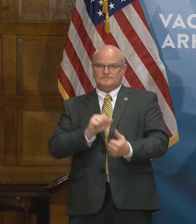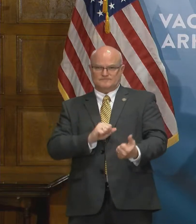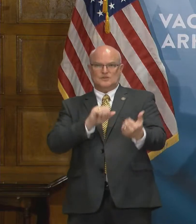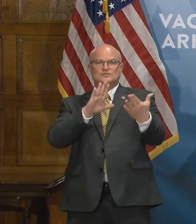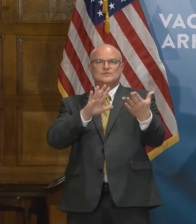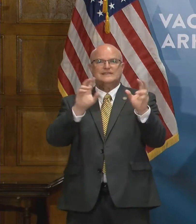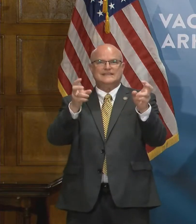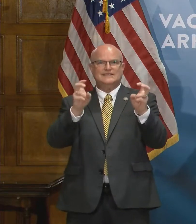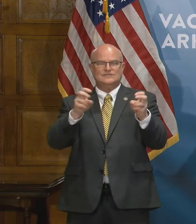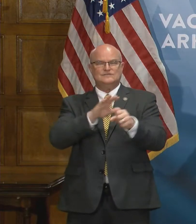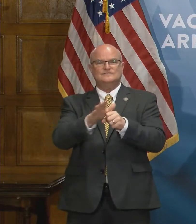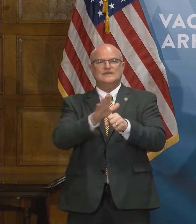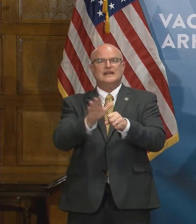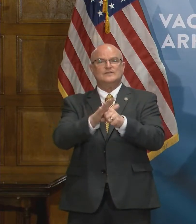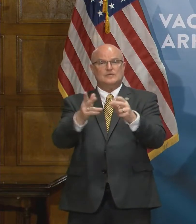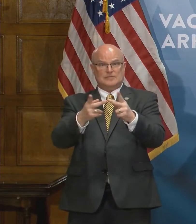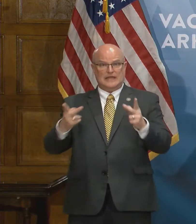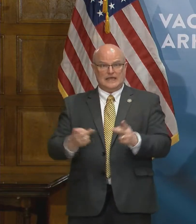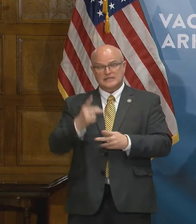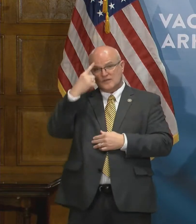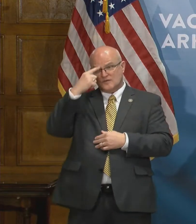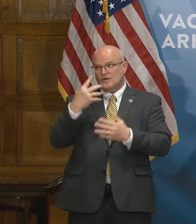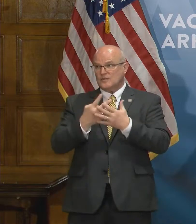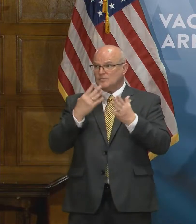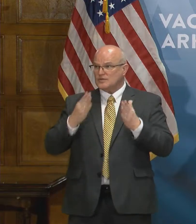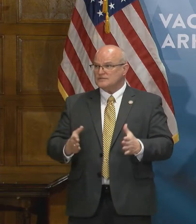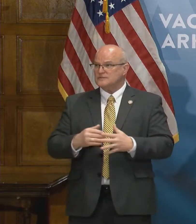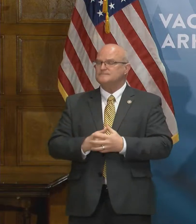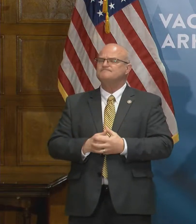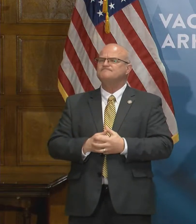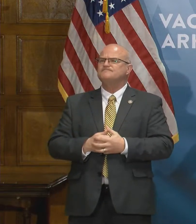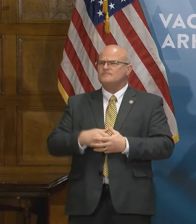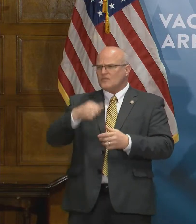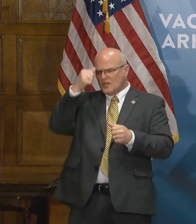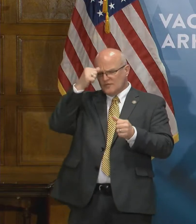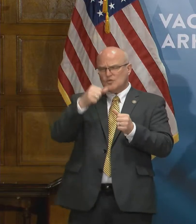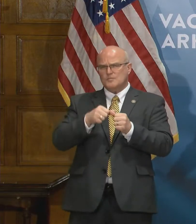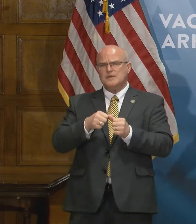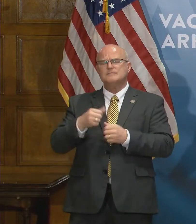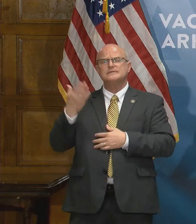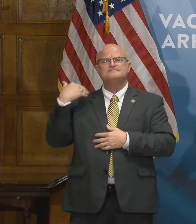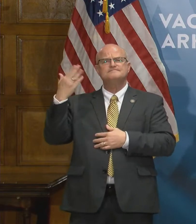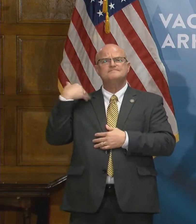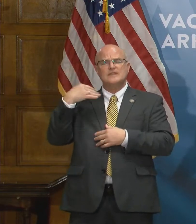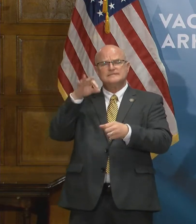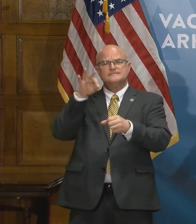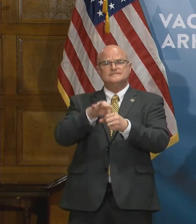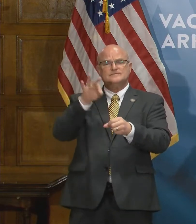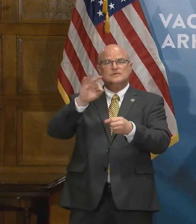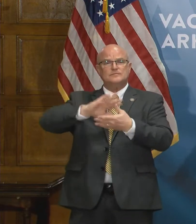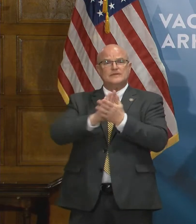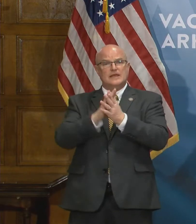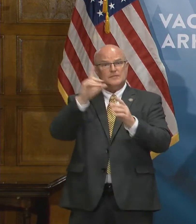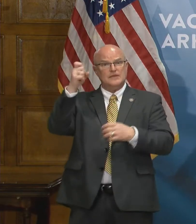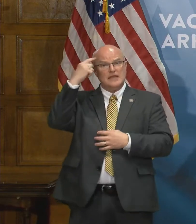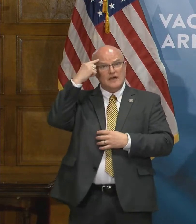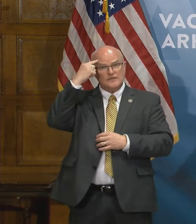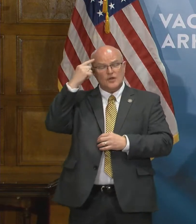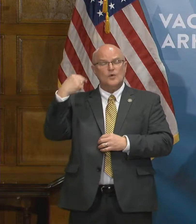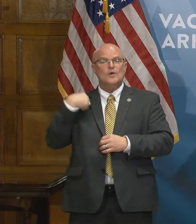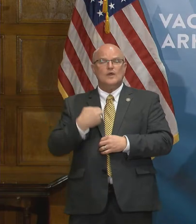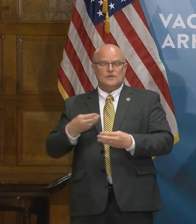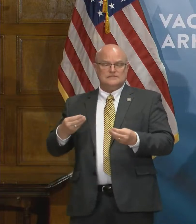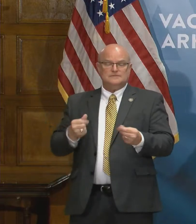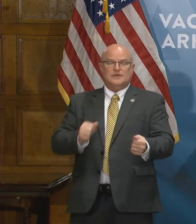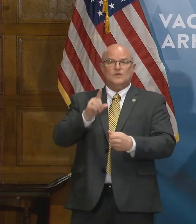address the issue of adequate space. If you will recall through history, when I got elected, it was recommended that we spend $100